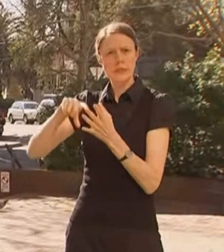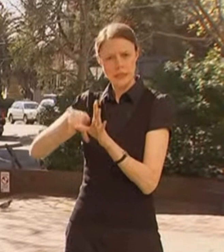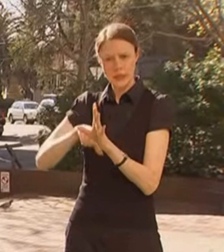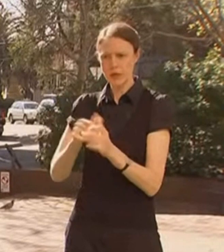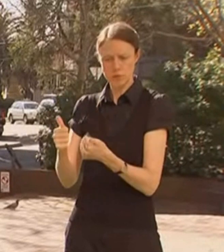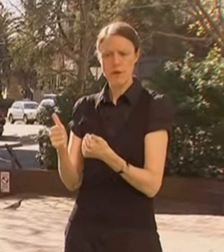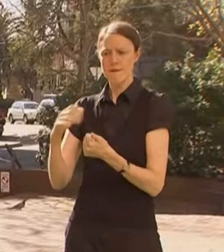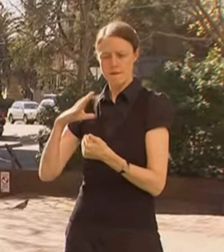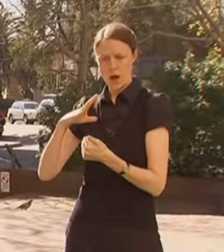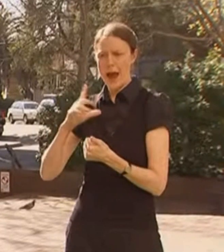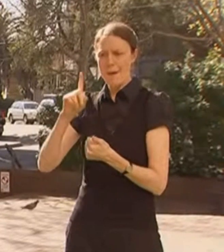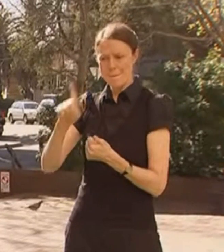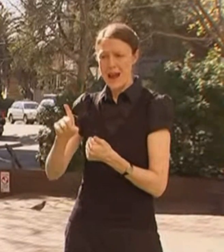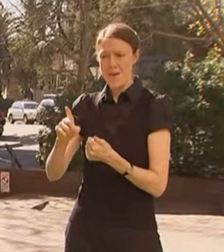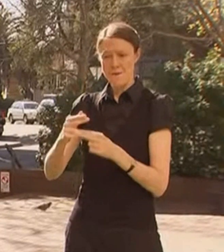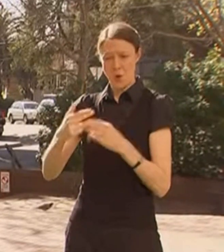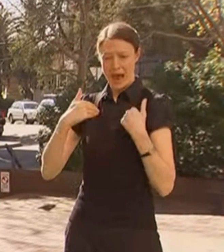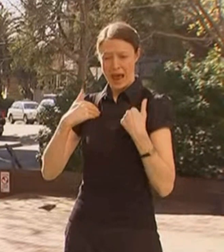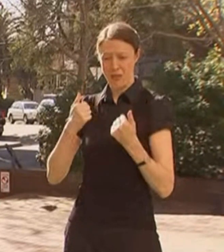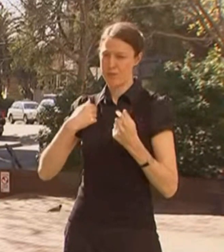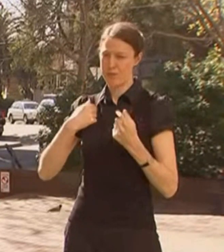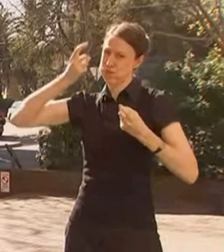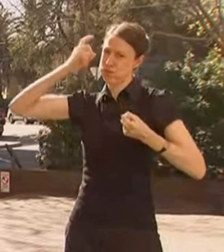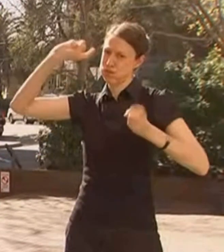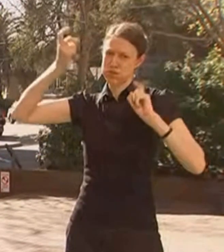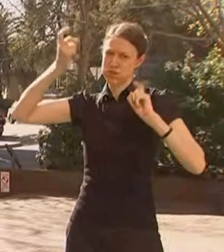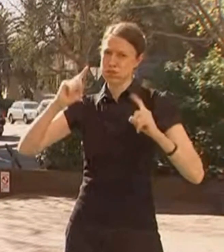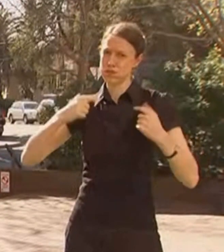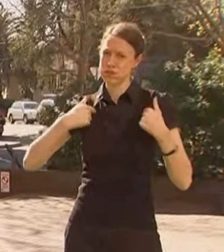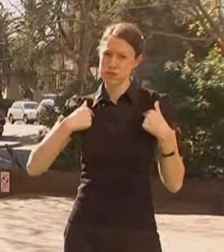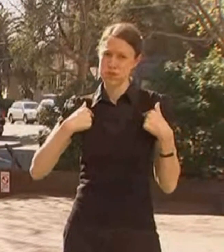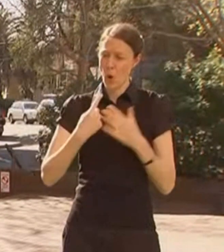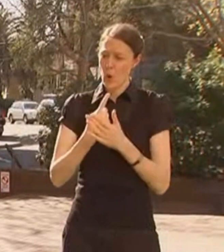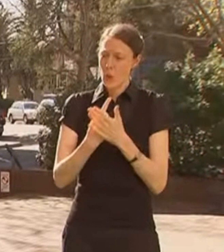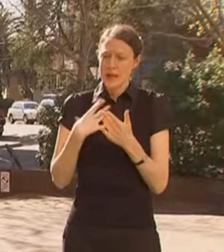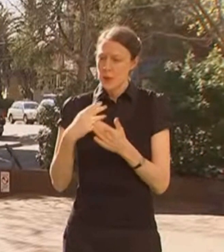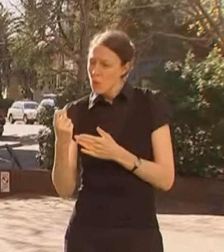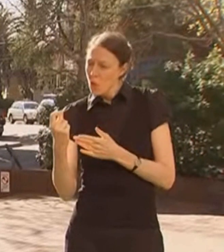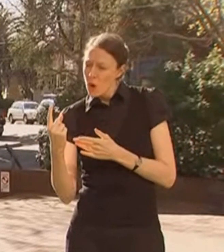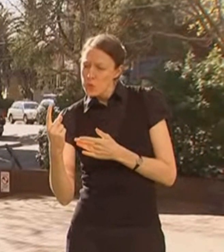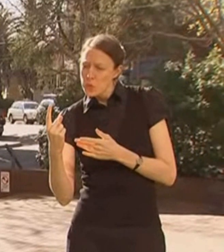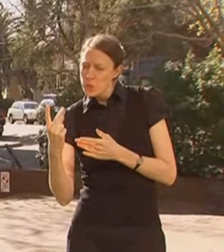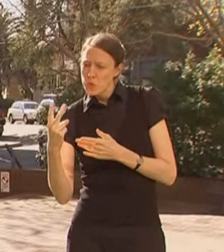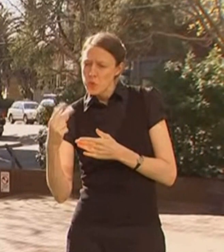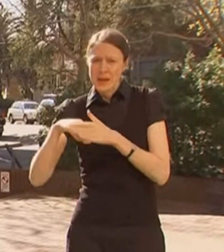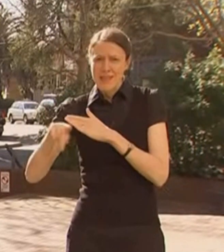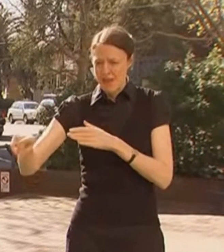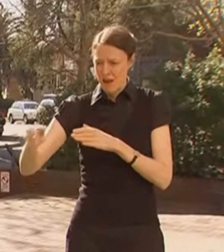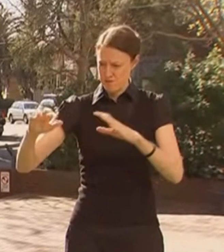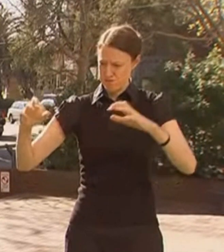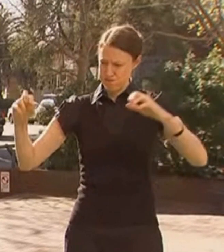together, albeit to express a view, their democratic right to express a view. But in the